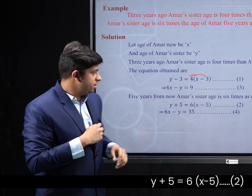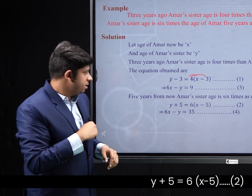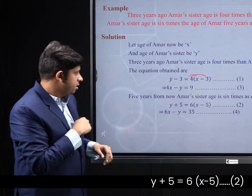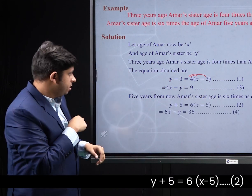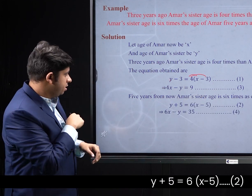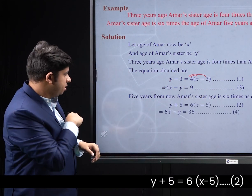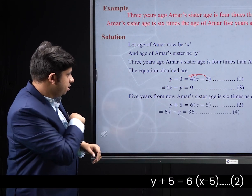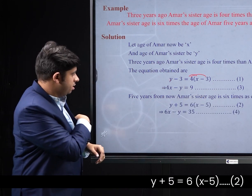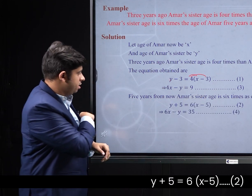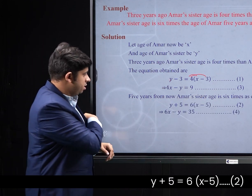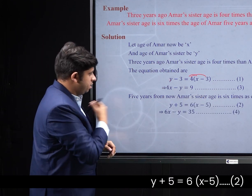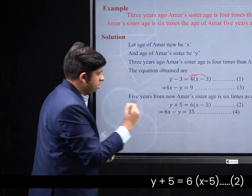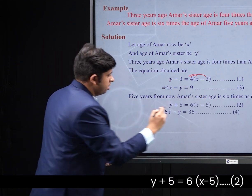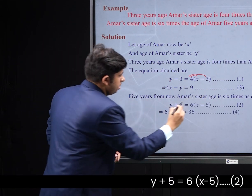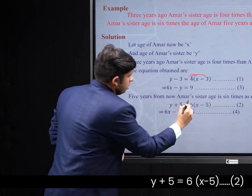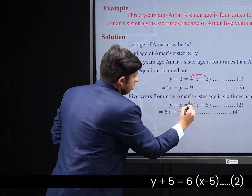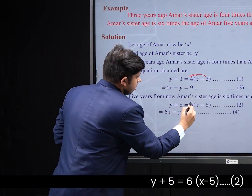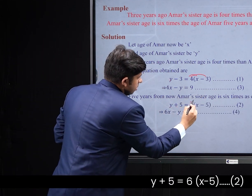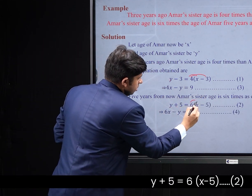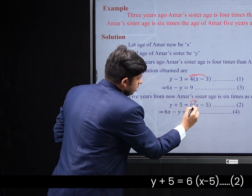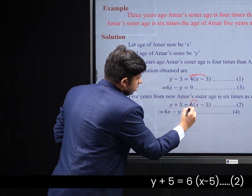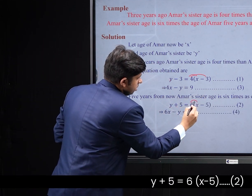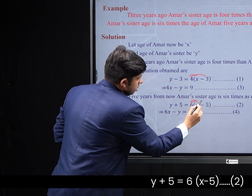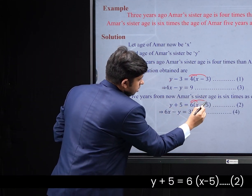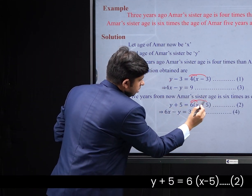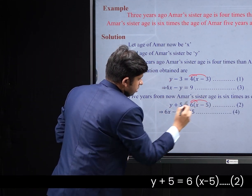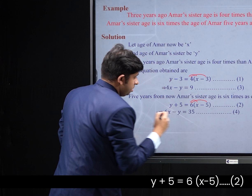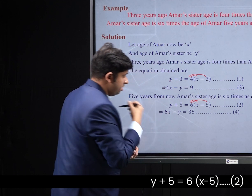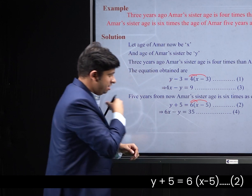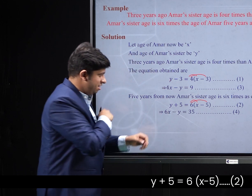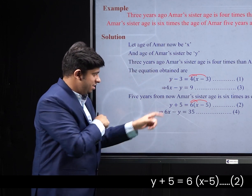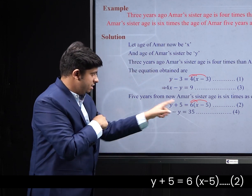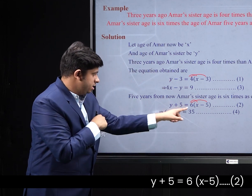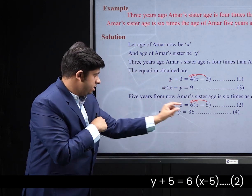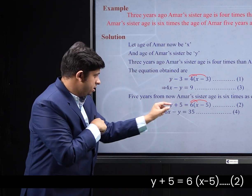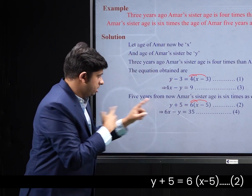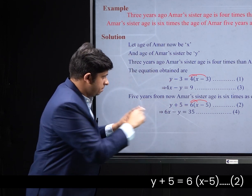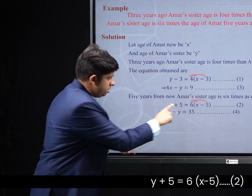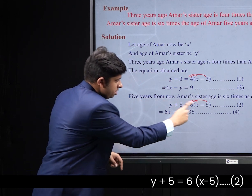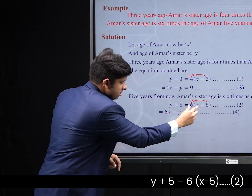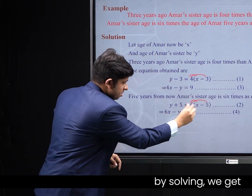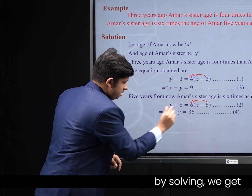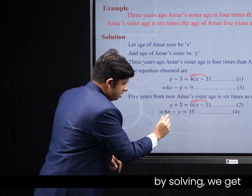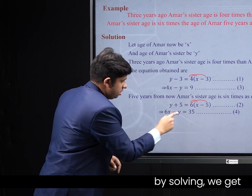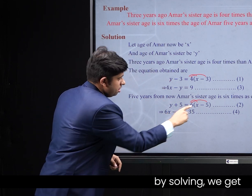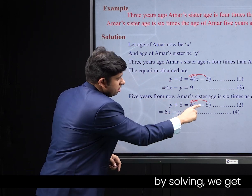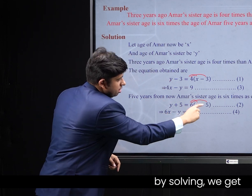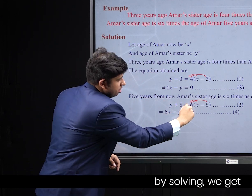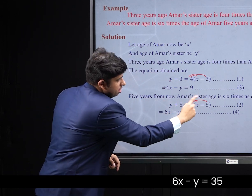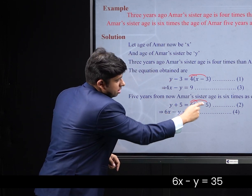plus 5 is equal to 6 into x minus 5. Consider it as equation 2. By solving, we get